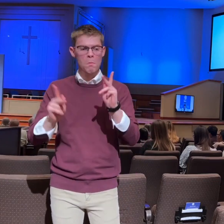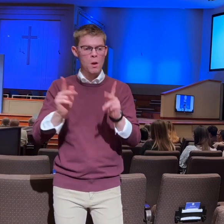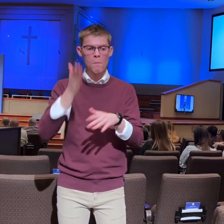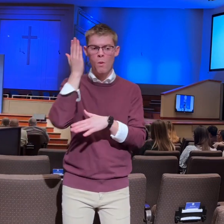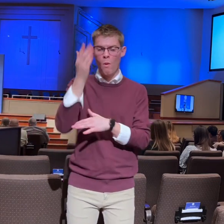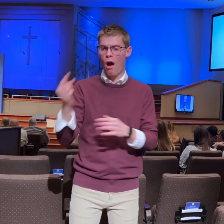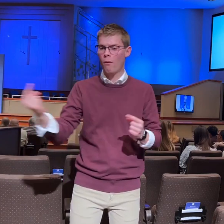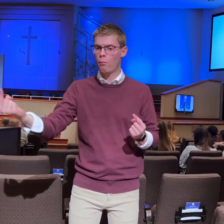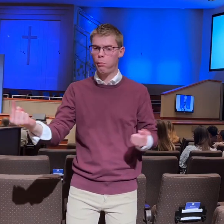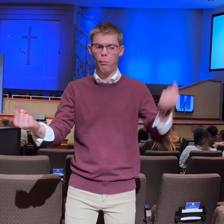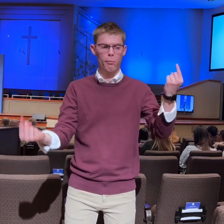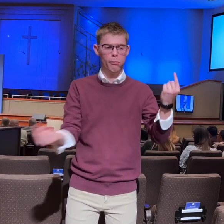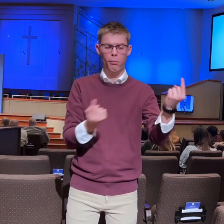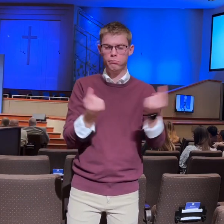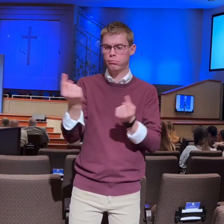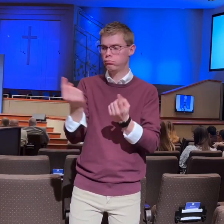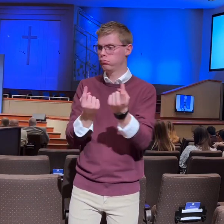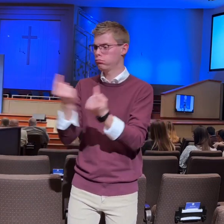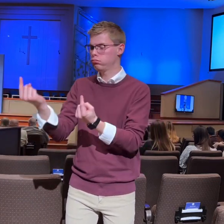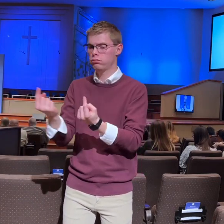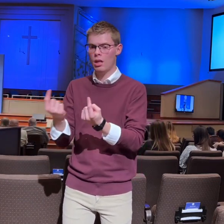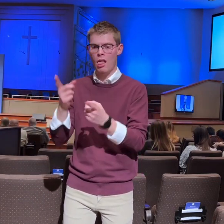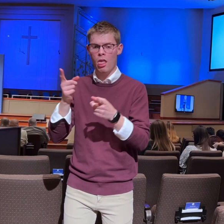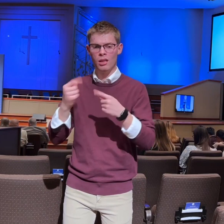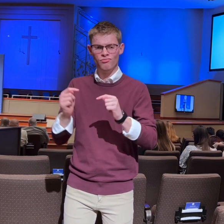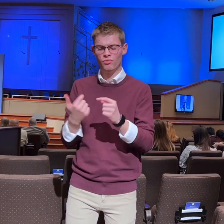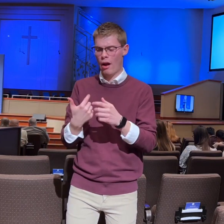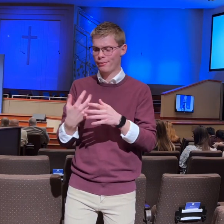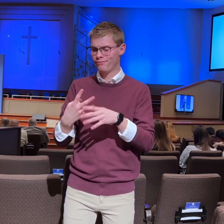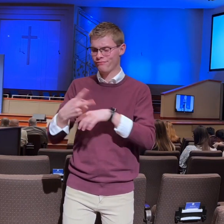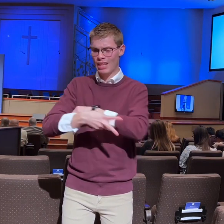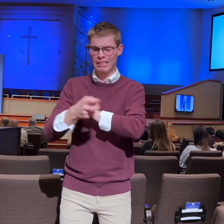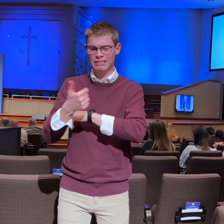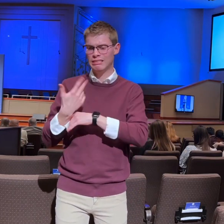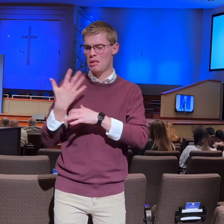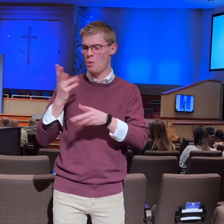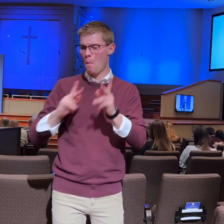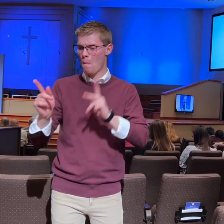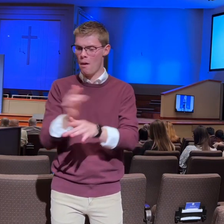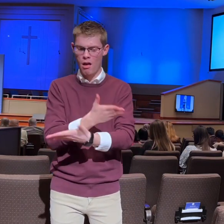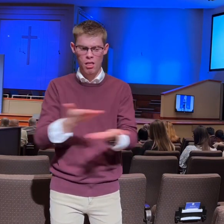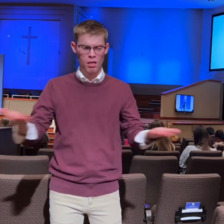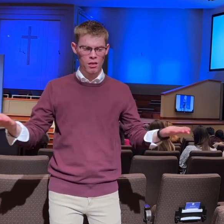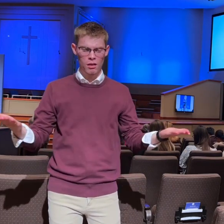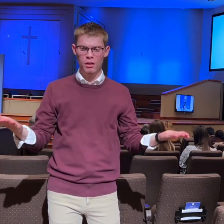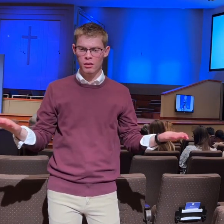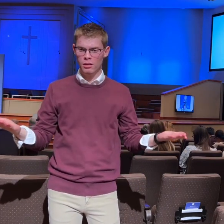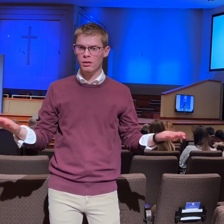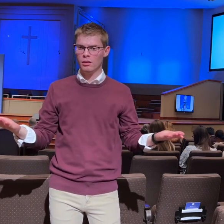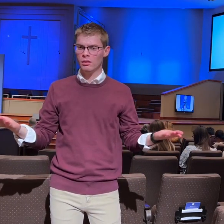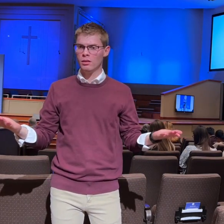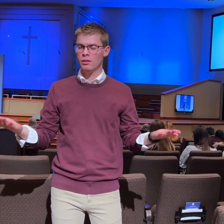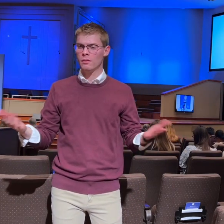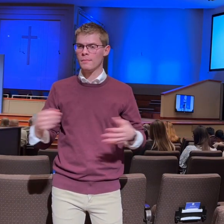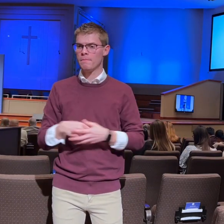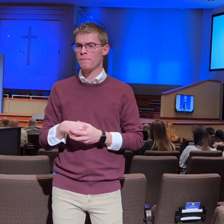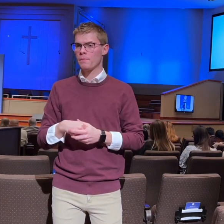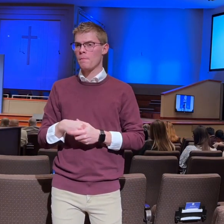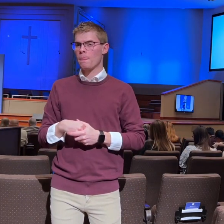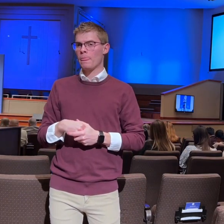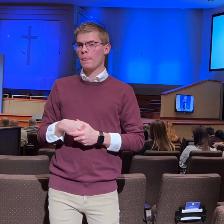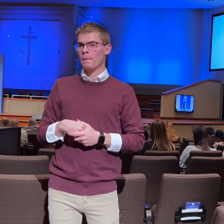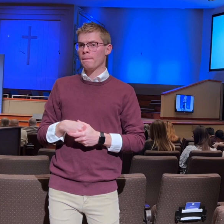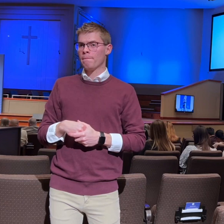Paul was warning them. Spurgeon said, it is a remarkable fact that all the heresies which have arisen in the Christian church have been decided,